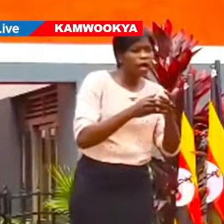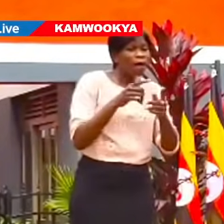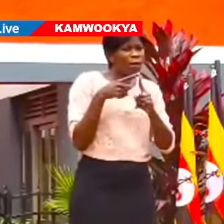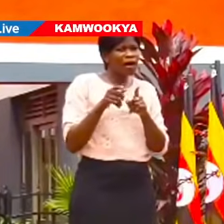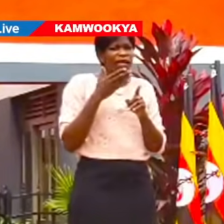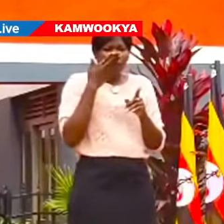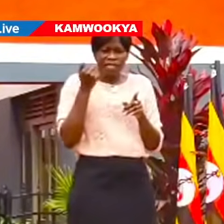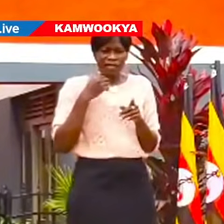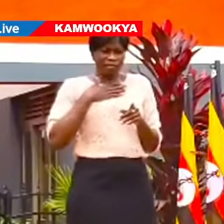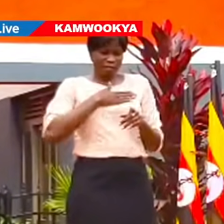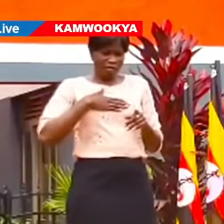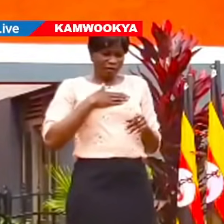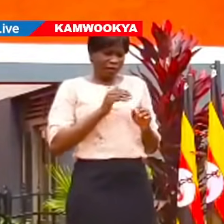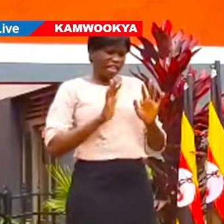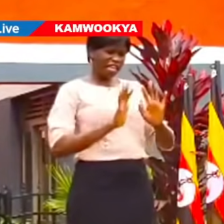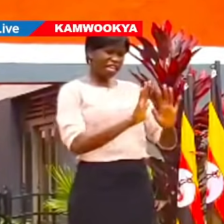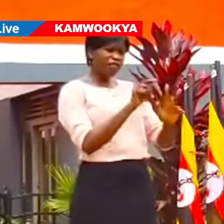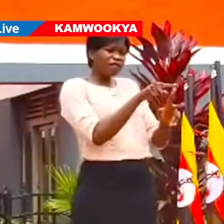responders,